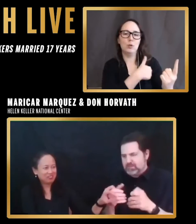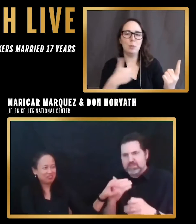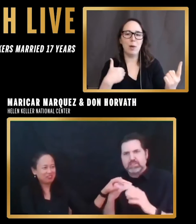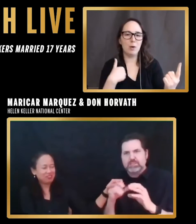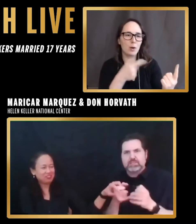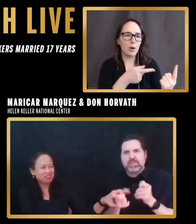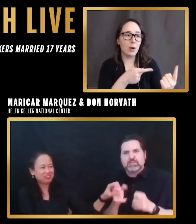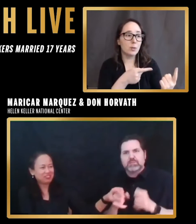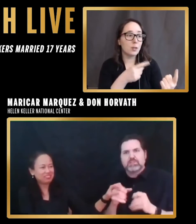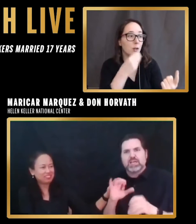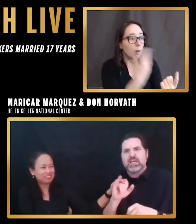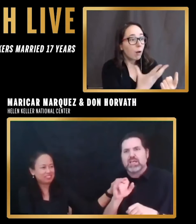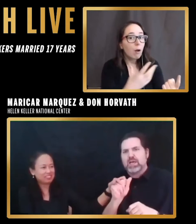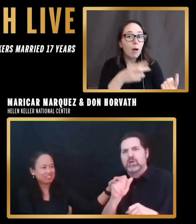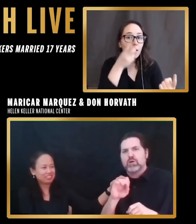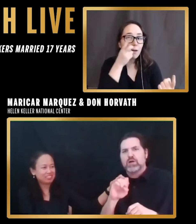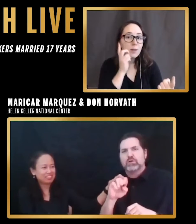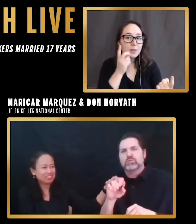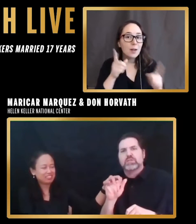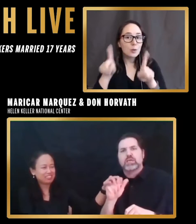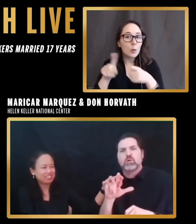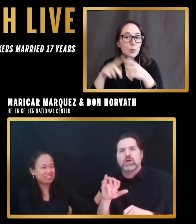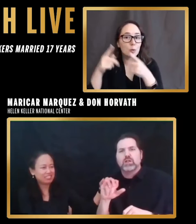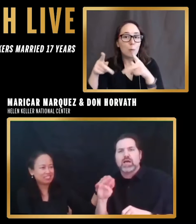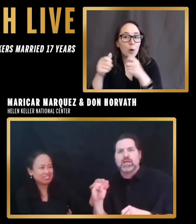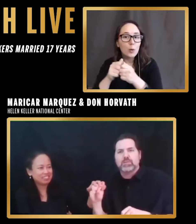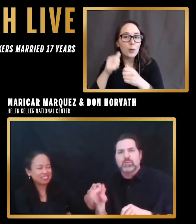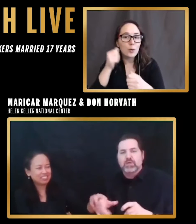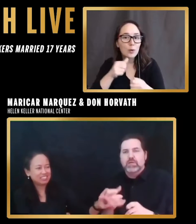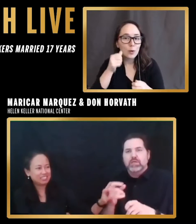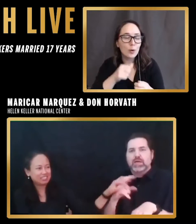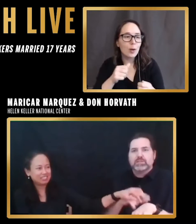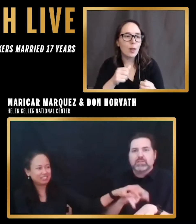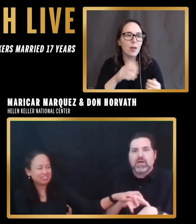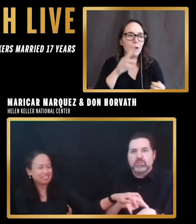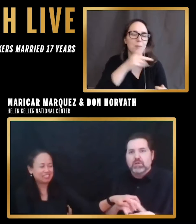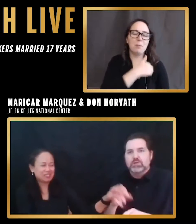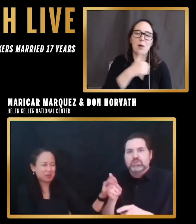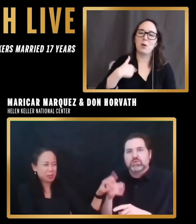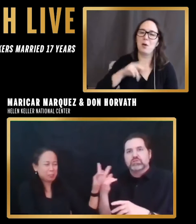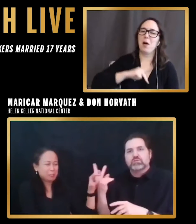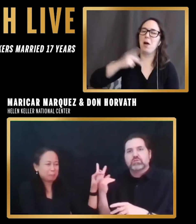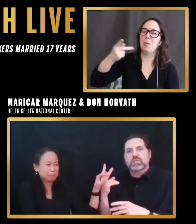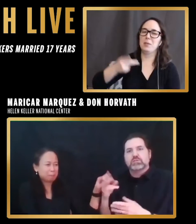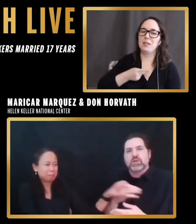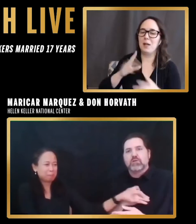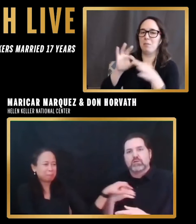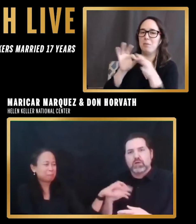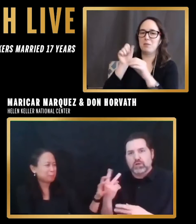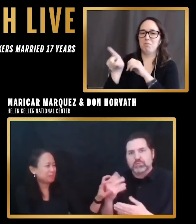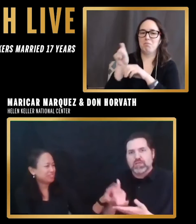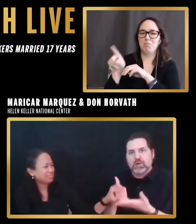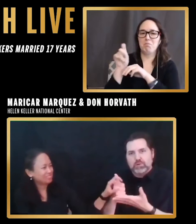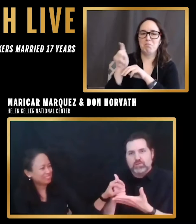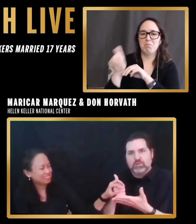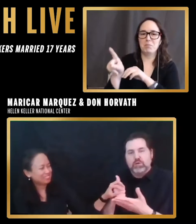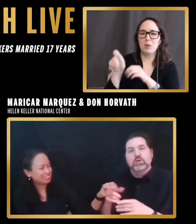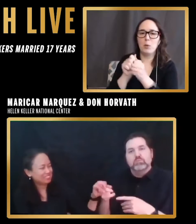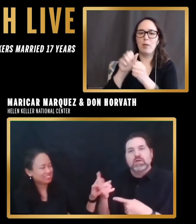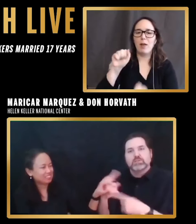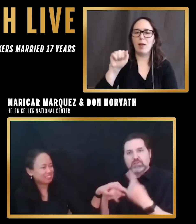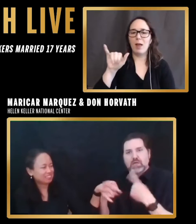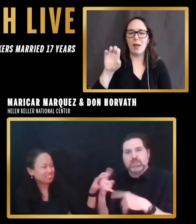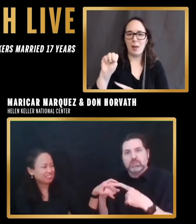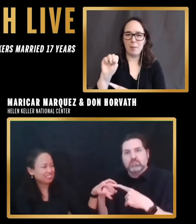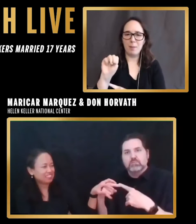bad text message, AOL, it was AOL IM at the time. So there's two things Maricar helped me out with: